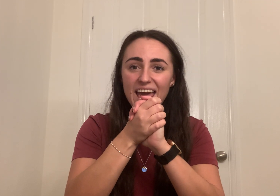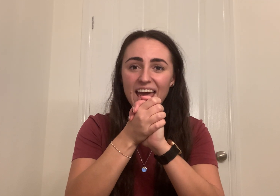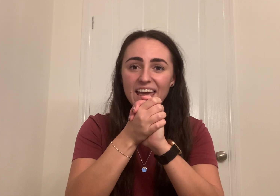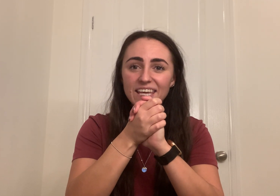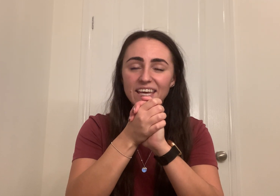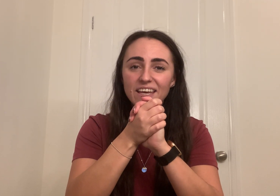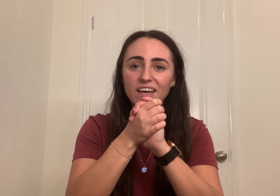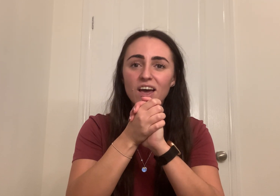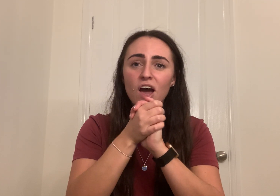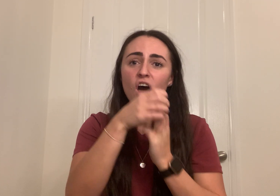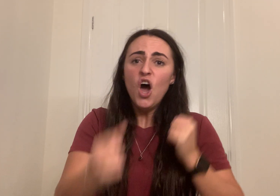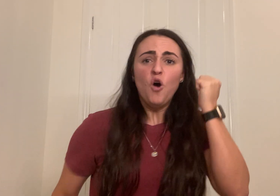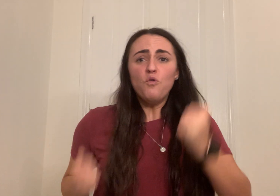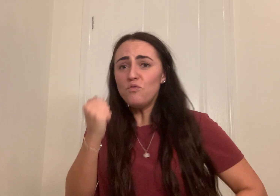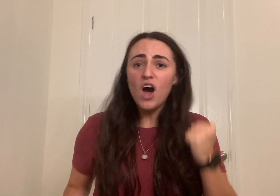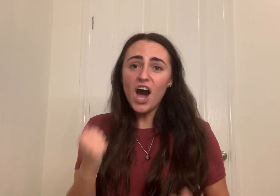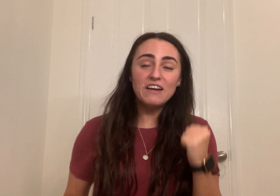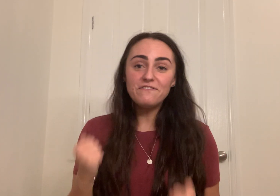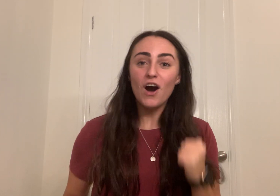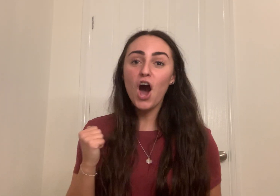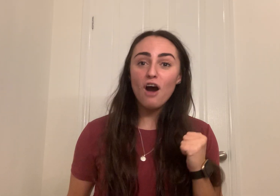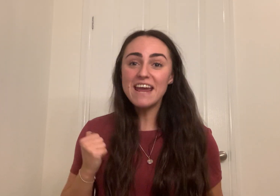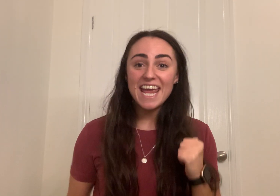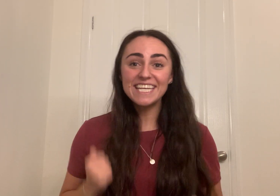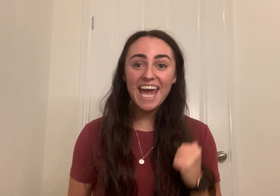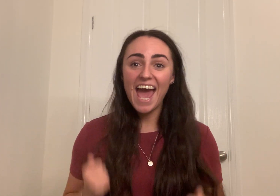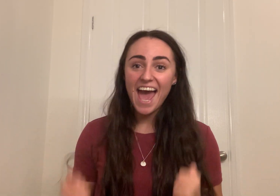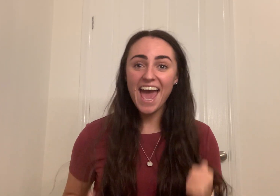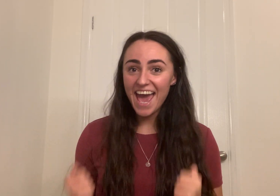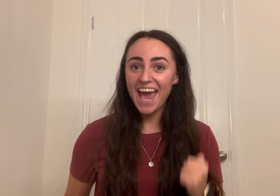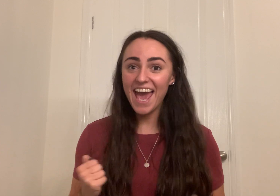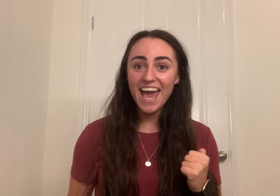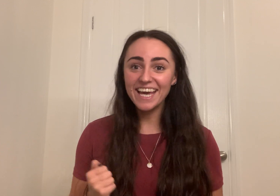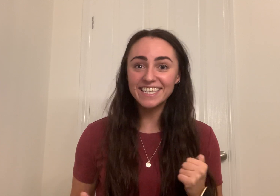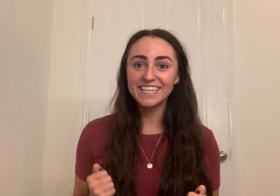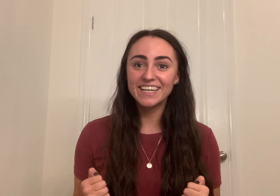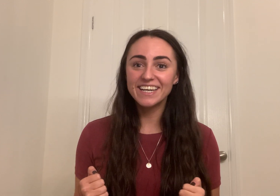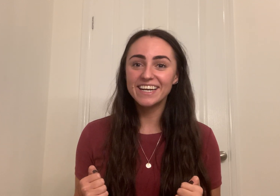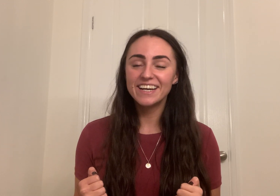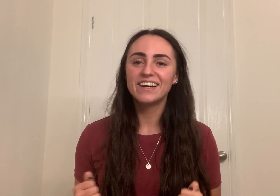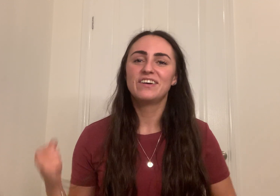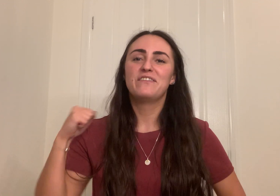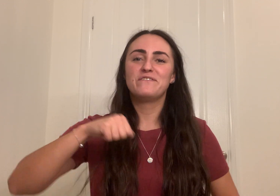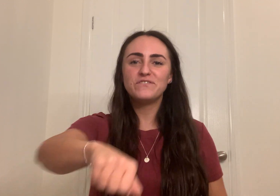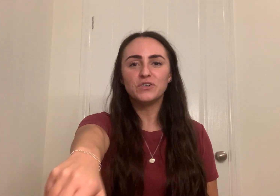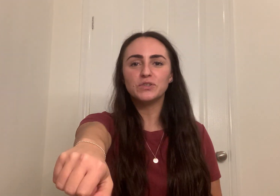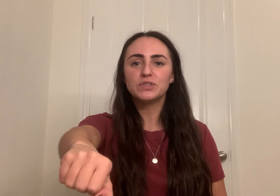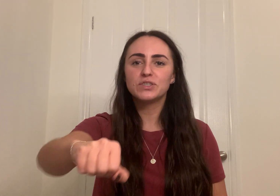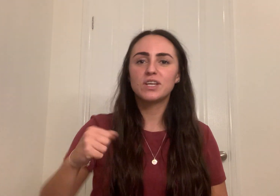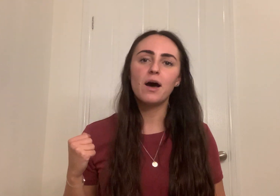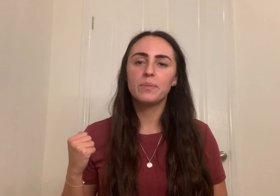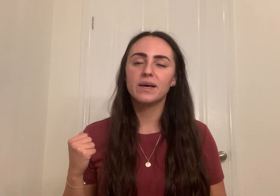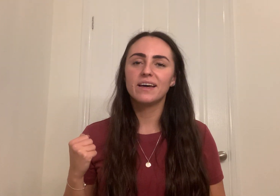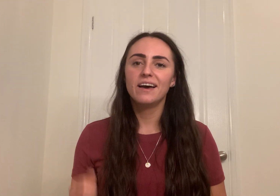say, run for it, cake. Full stop.